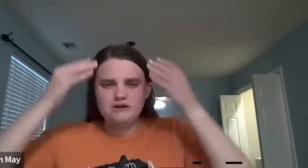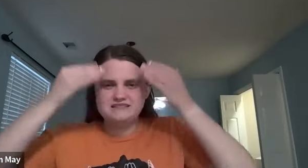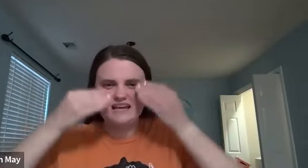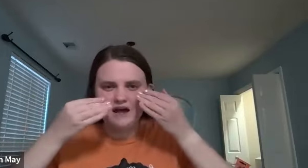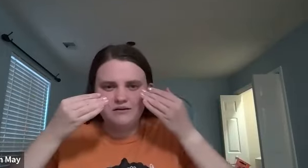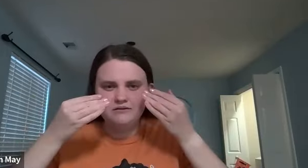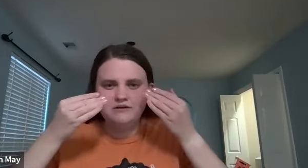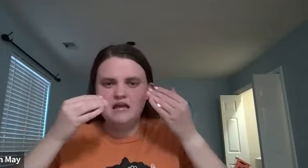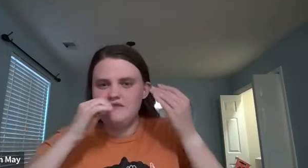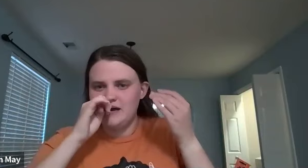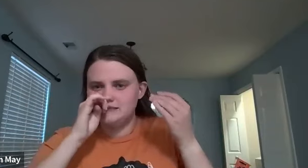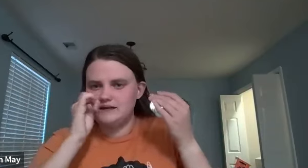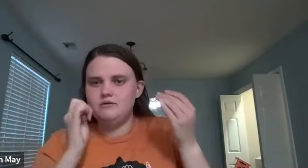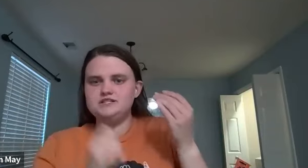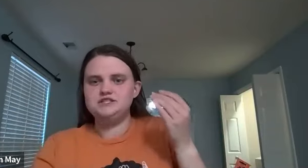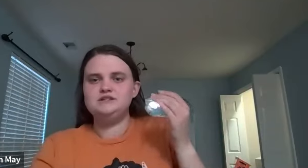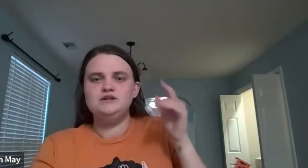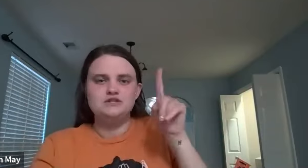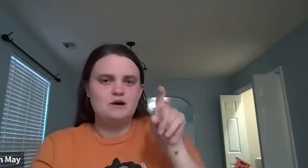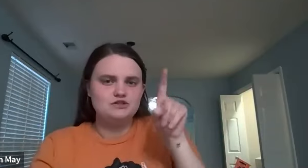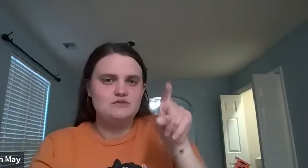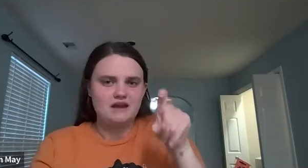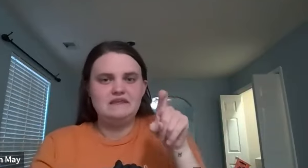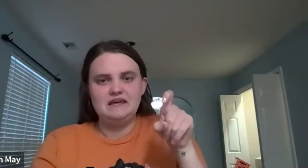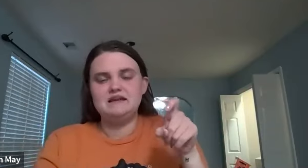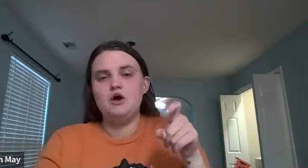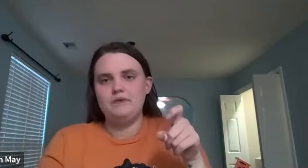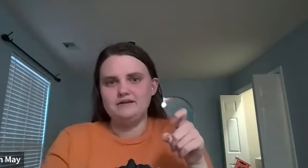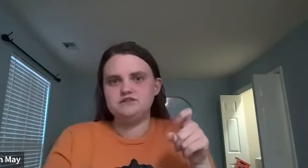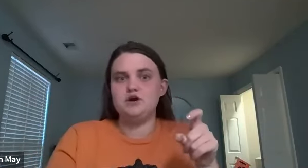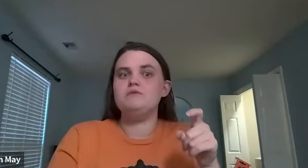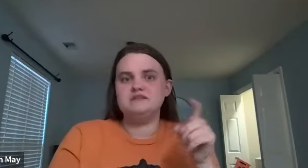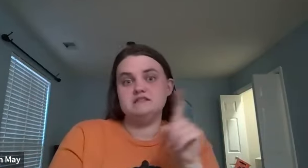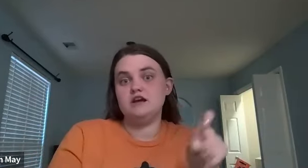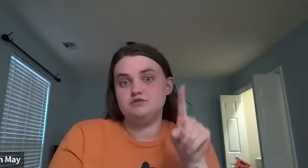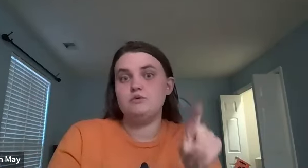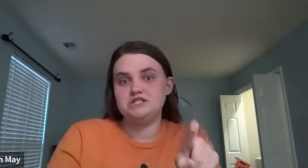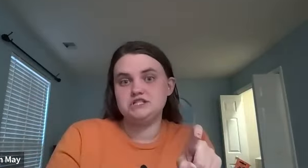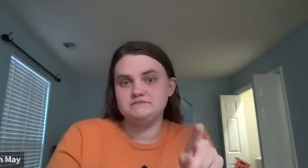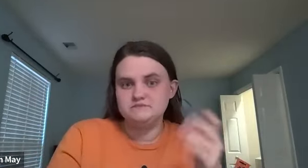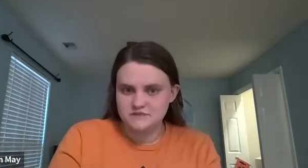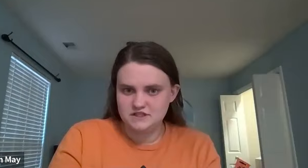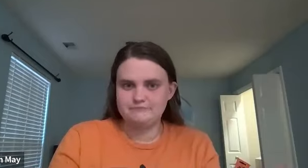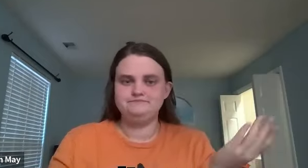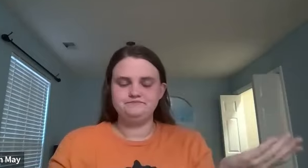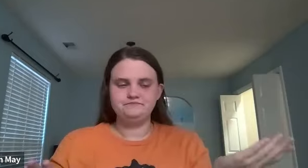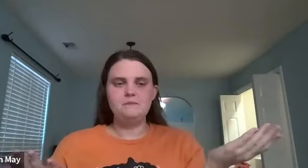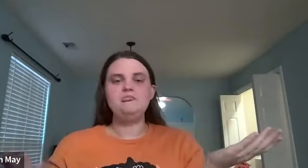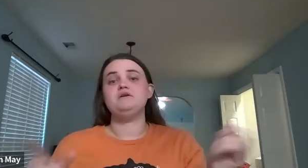to tell if I'm asking a question. So I'll do that at the end to help kind of show this is an actual question. So, okay,